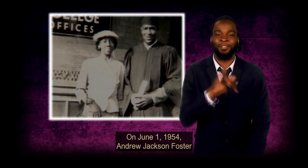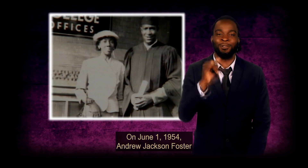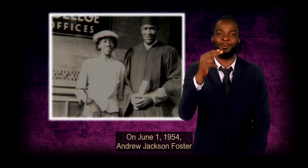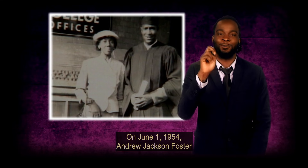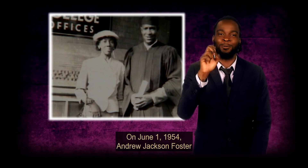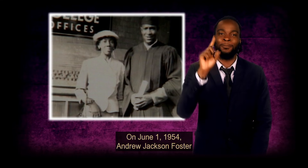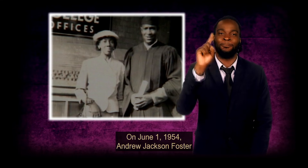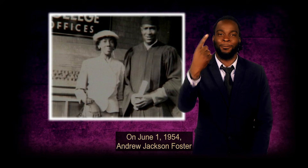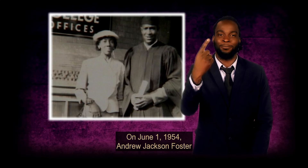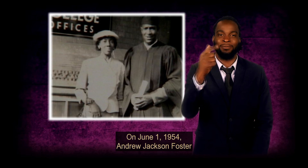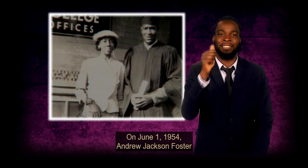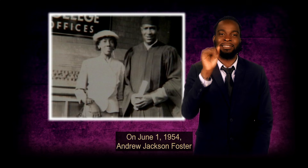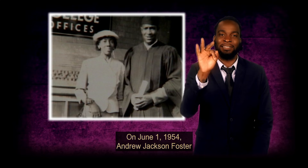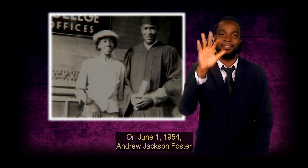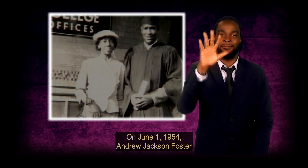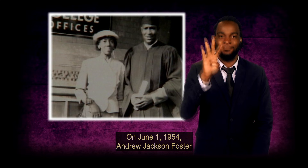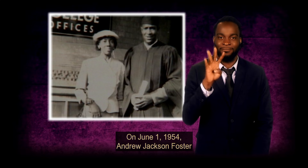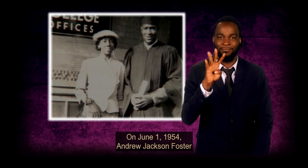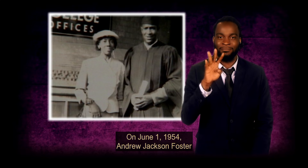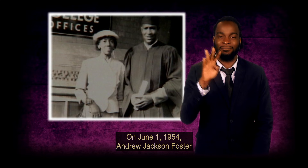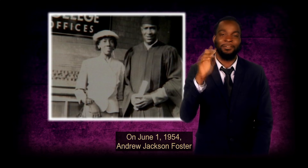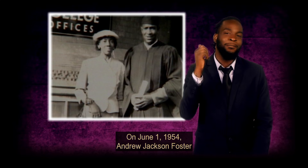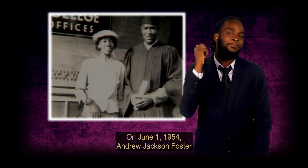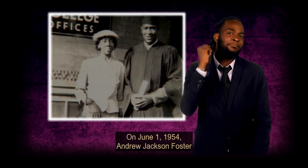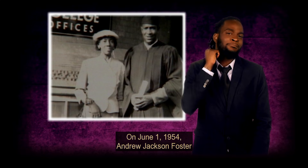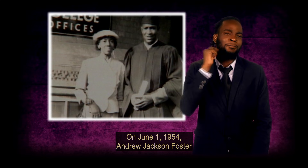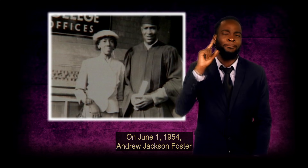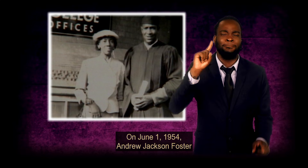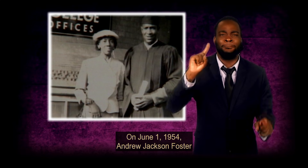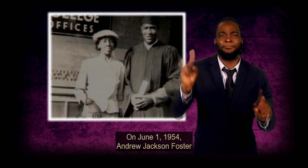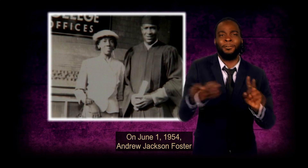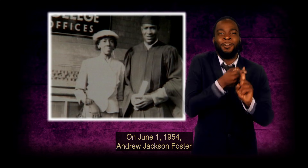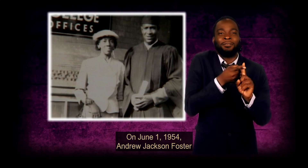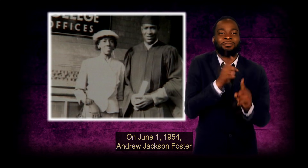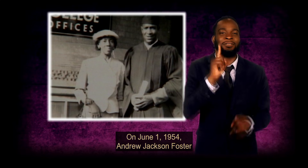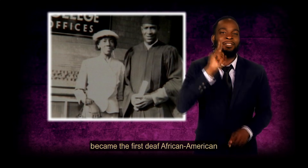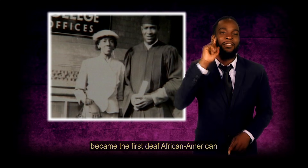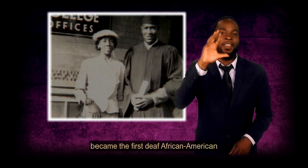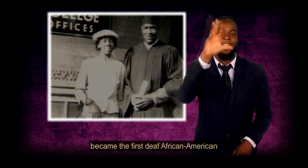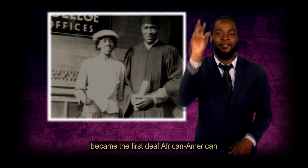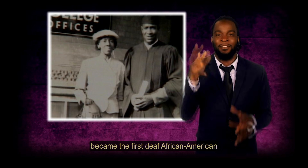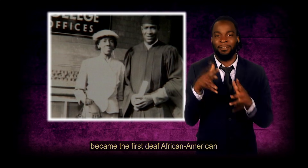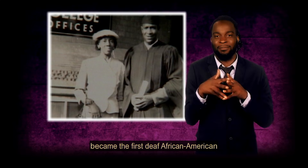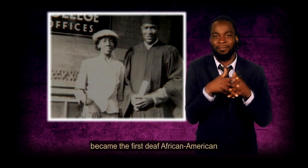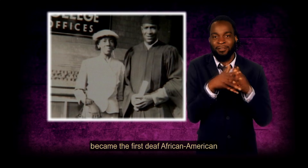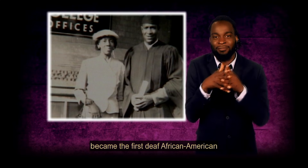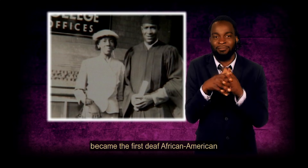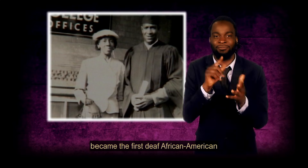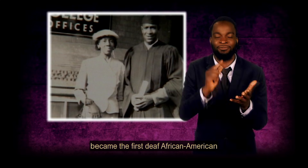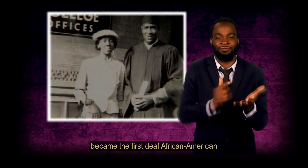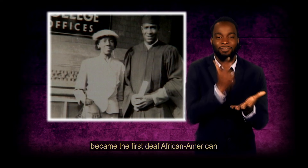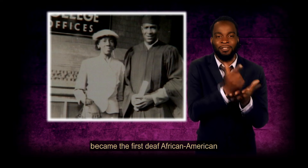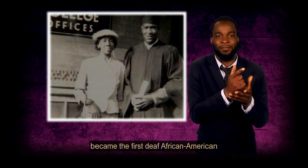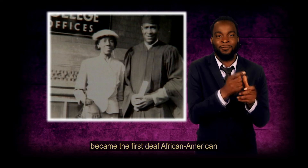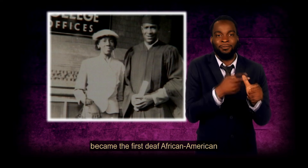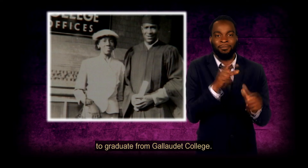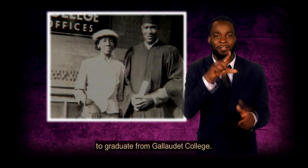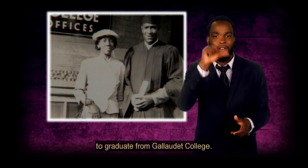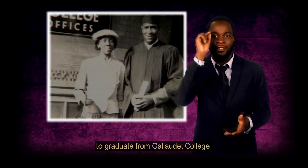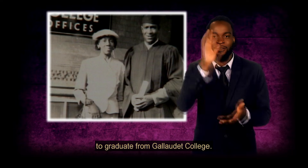On June 1st, 1954, Andrew Jackson Foster became the first deaf African American to graduate